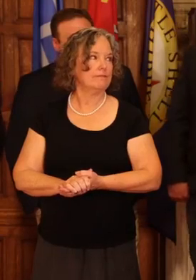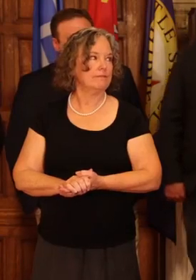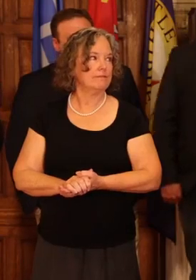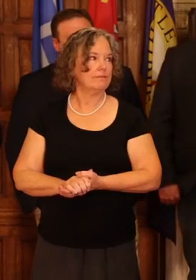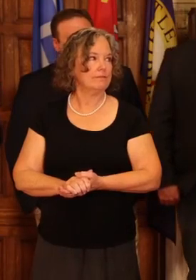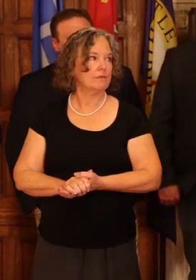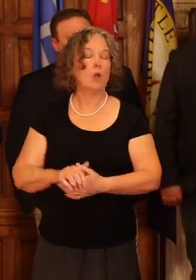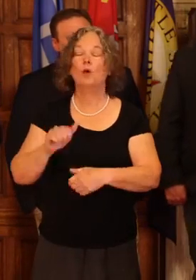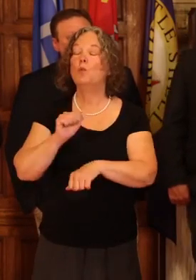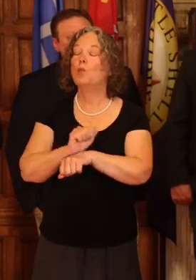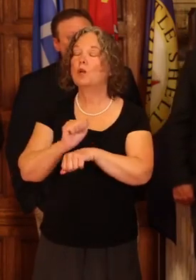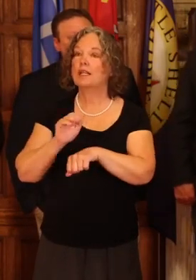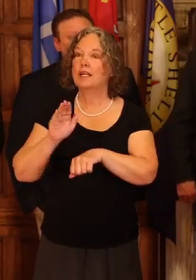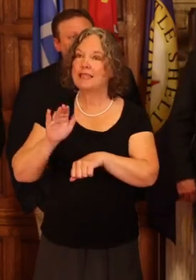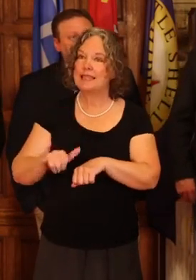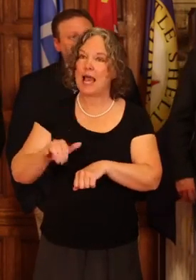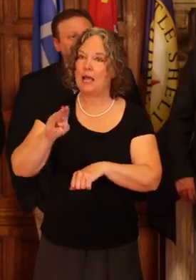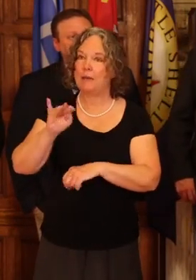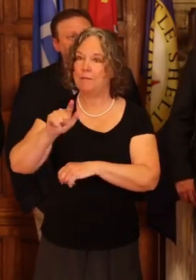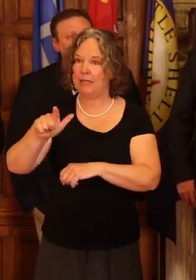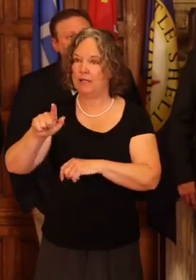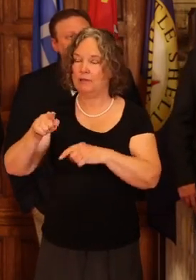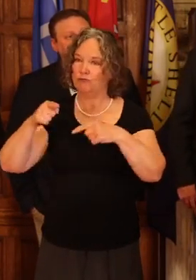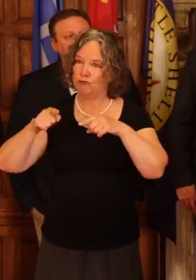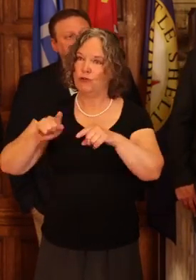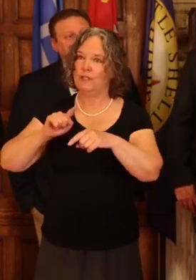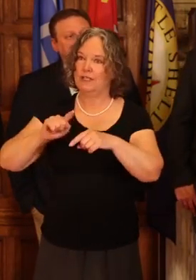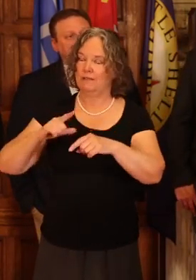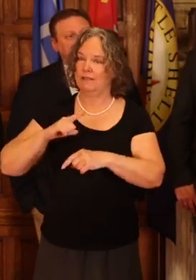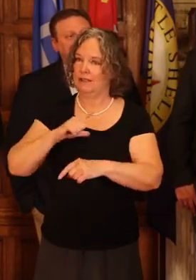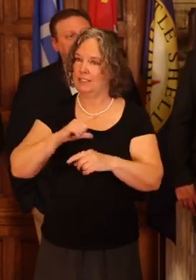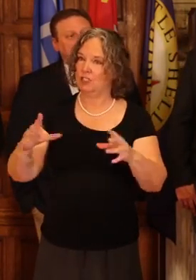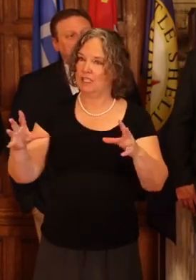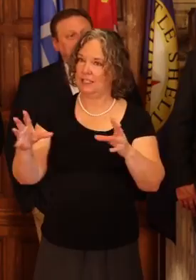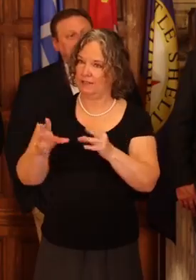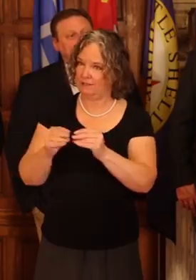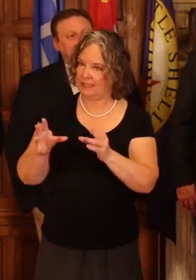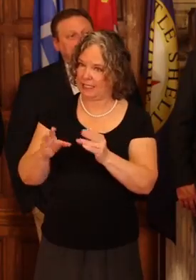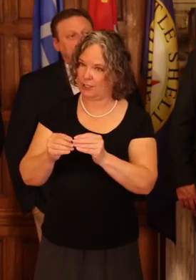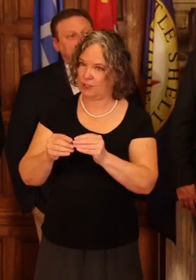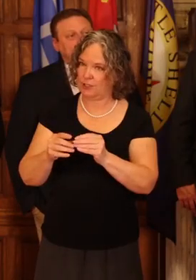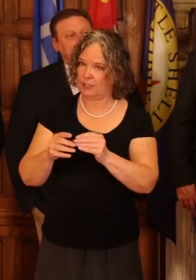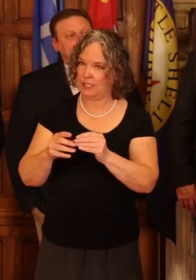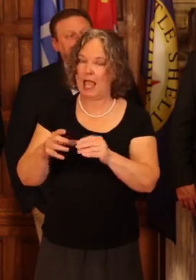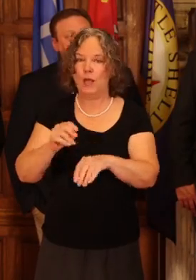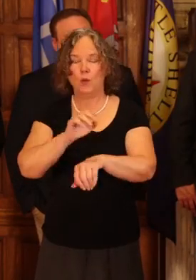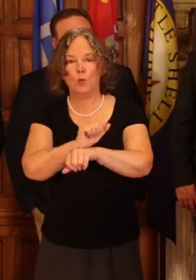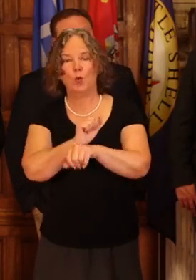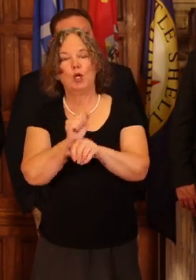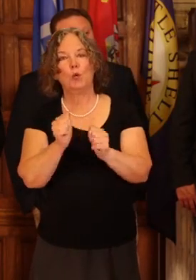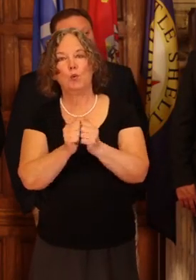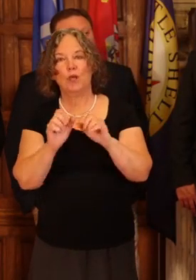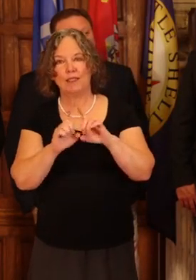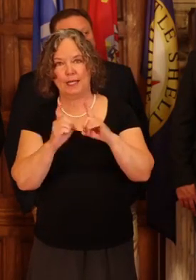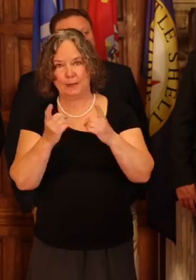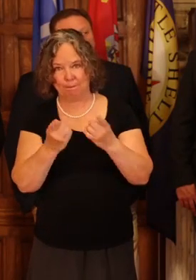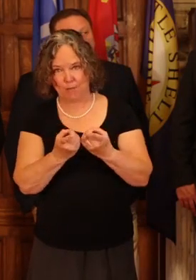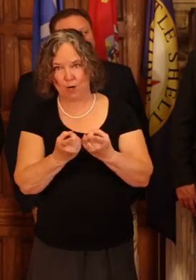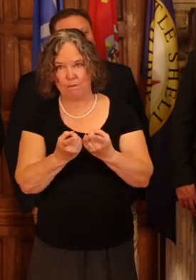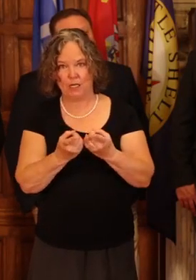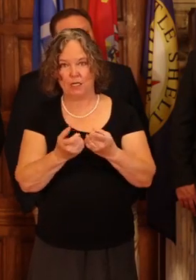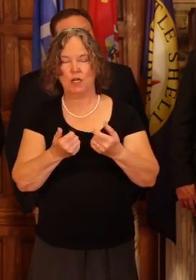So working on this bill throughout the entire session and working with the department, trying to